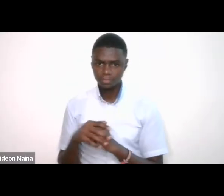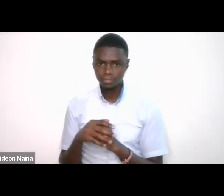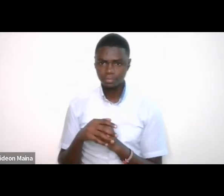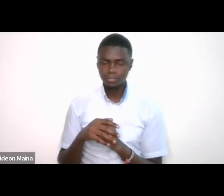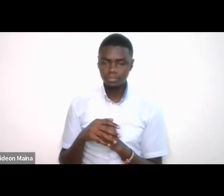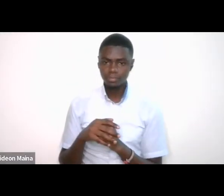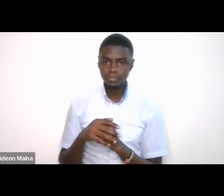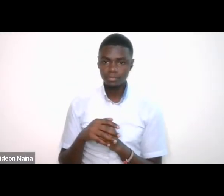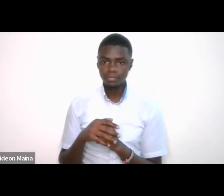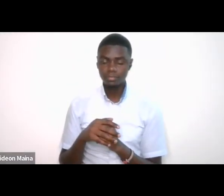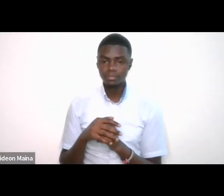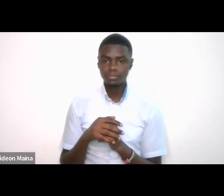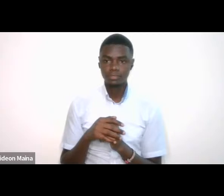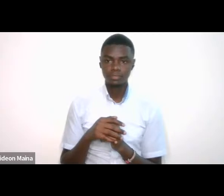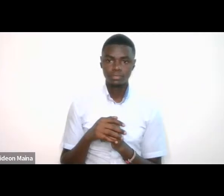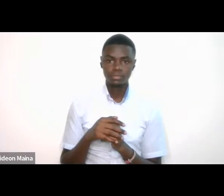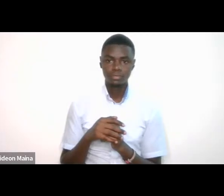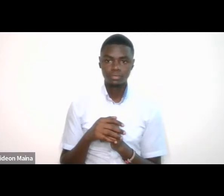So